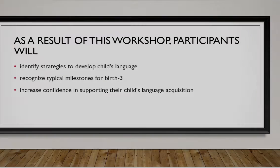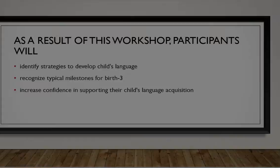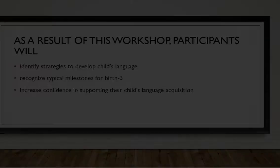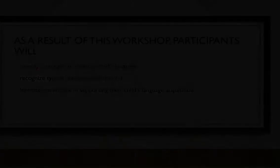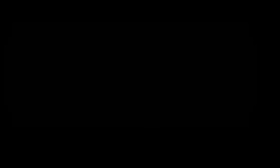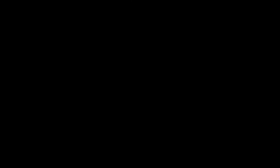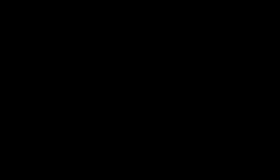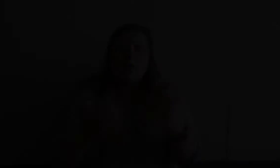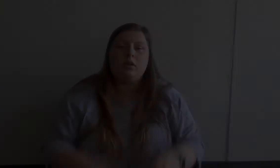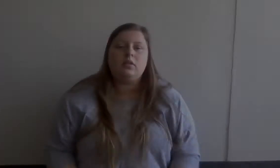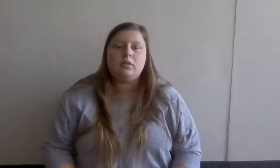What is wrong?